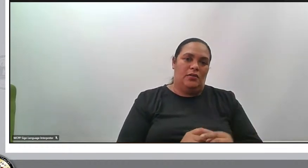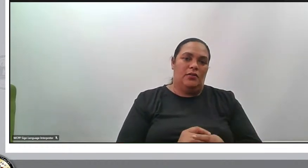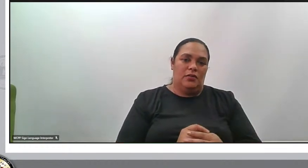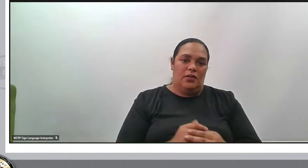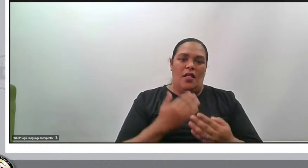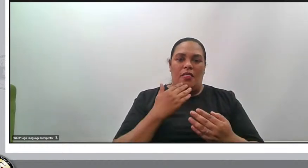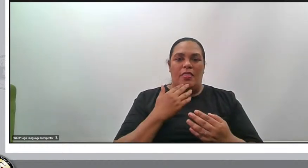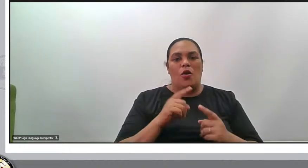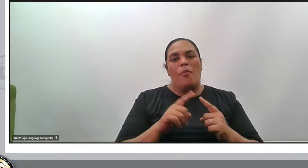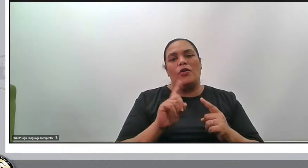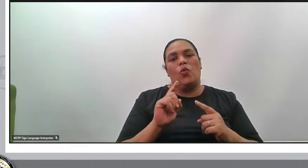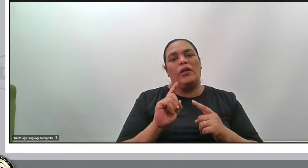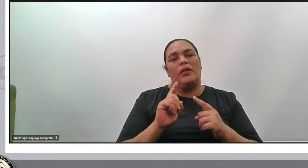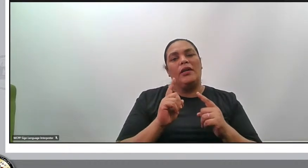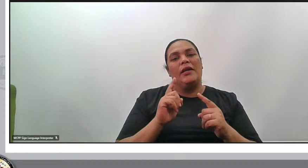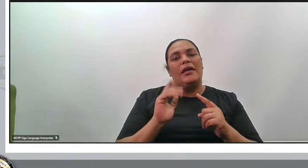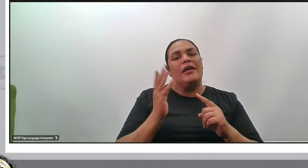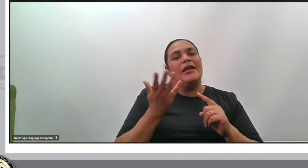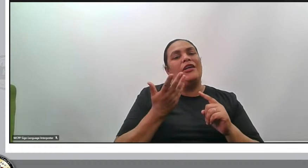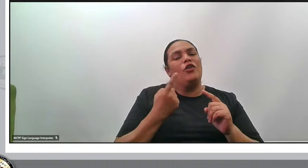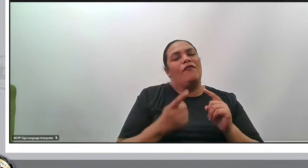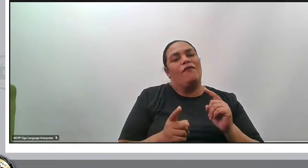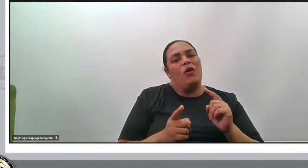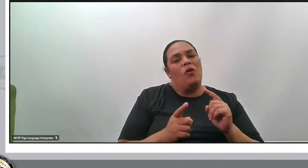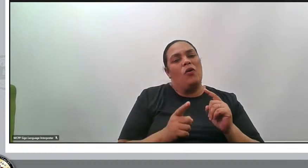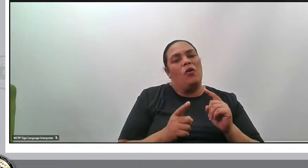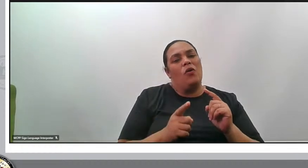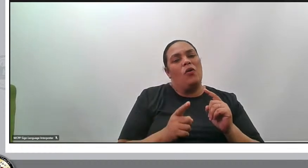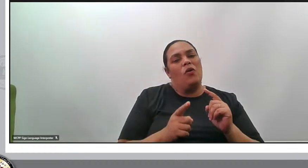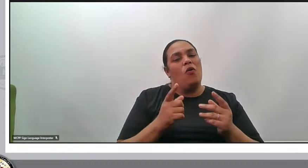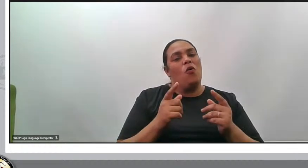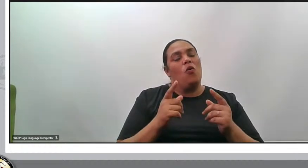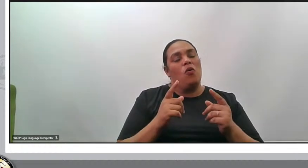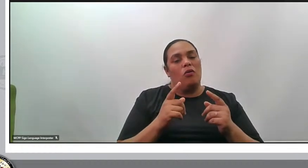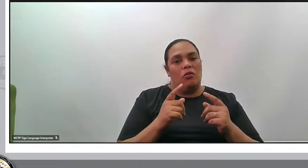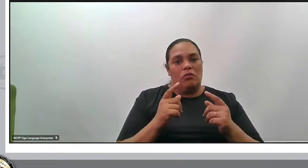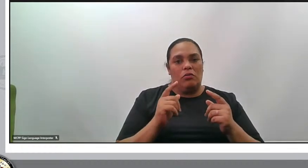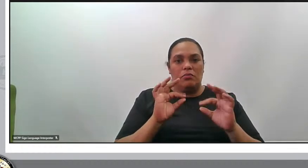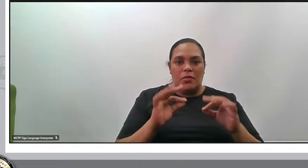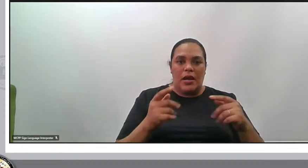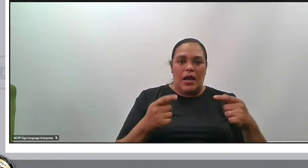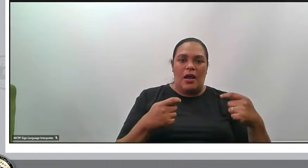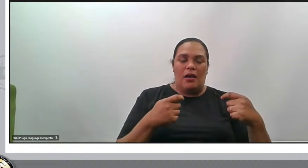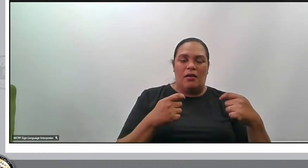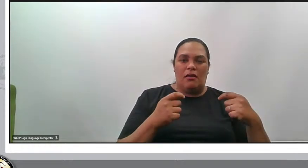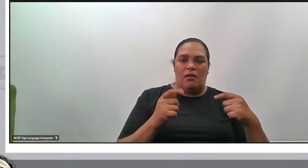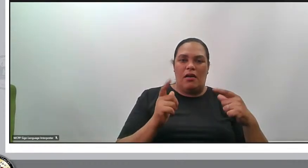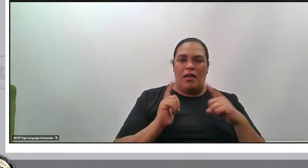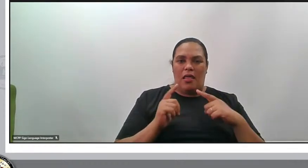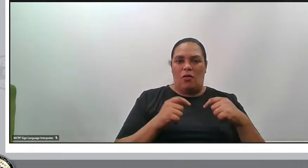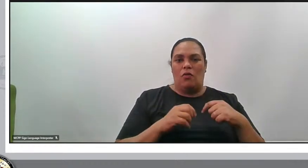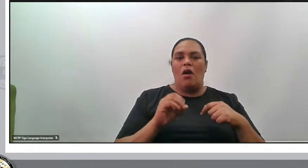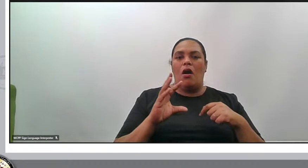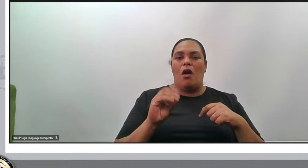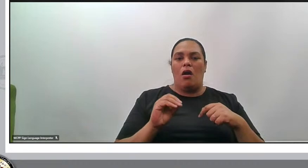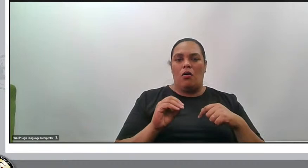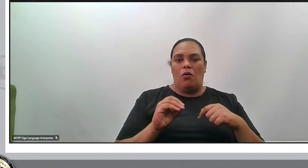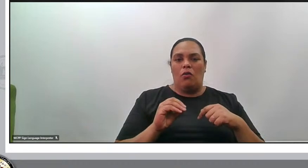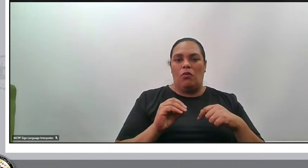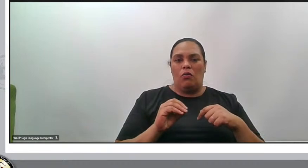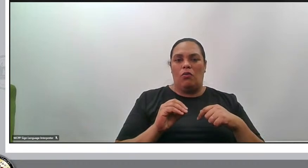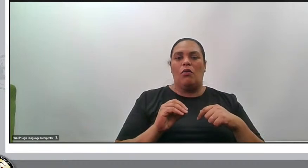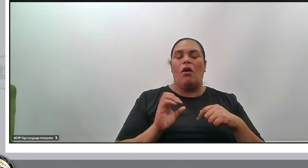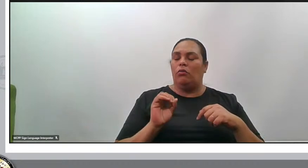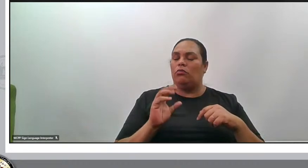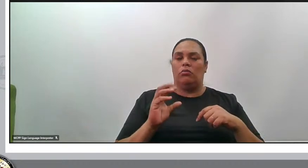Thanks, but what is the catering for? That's specifically enabling allowance, yeah. Oh, is that specific to the enabling allowance?